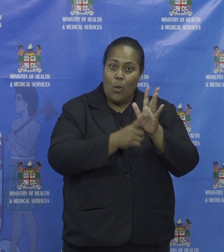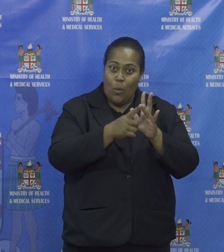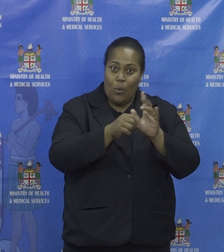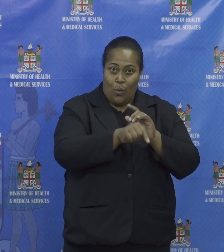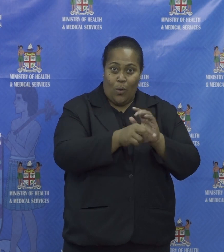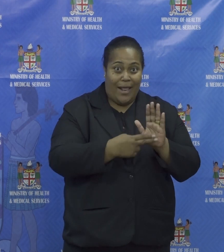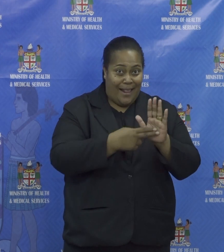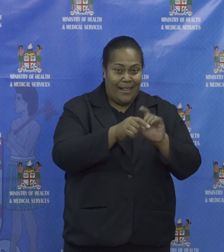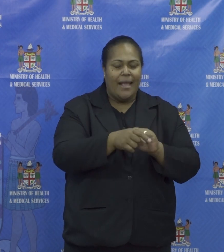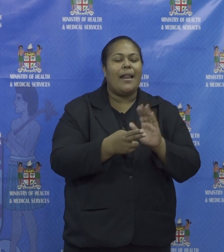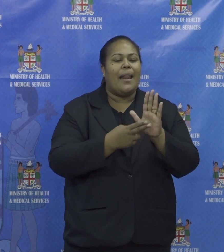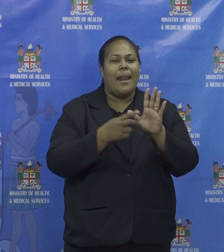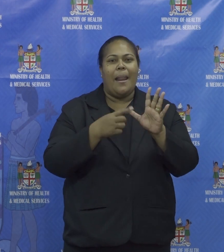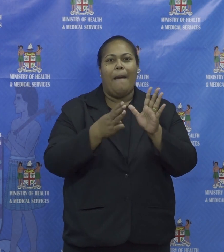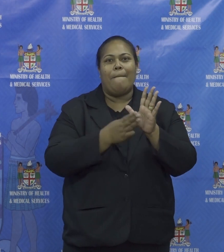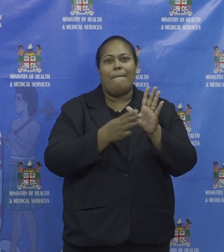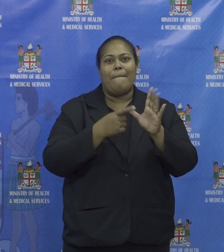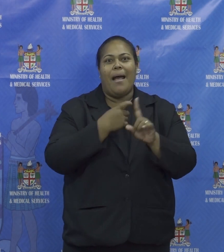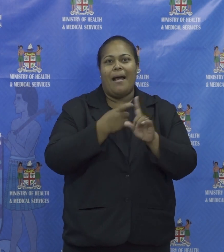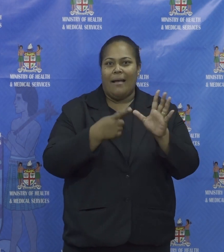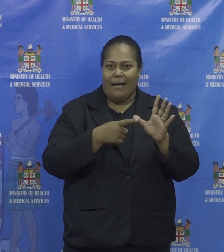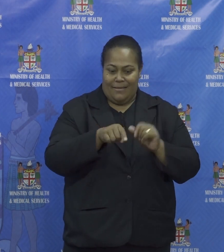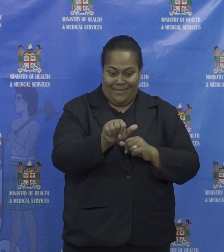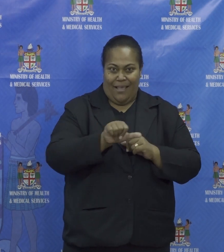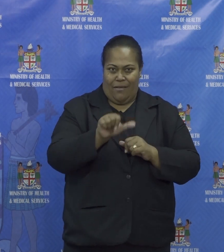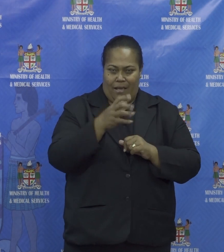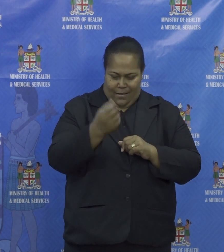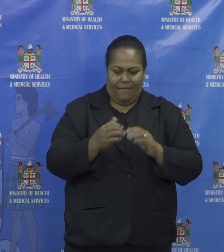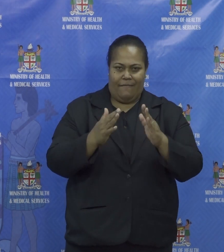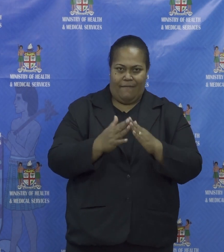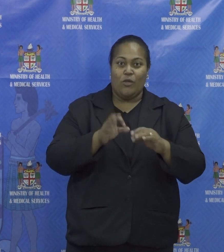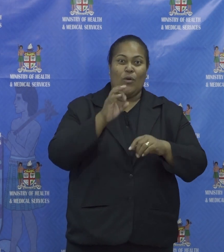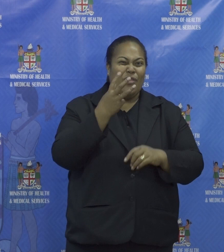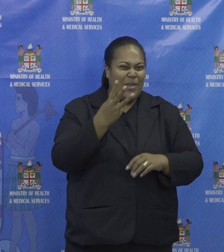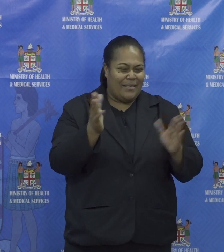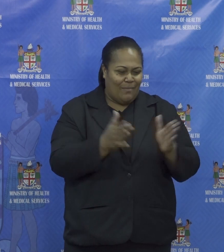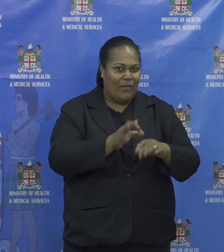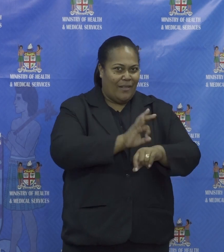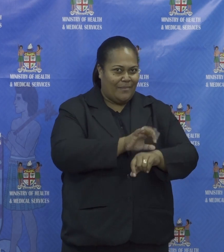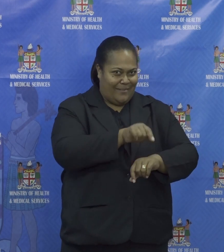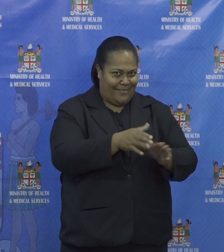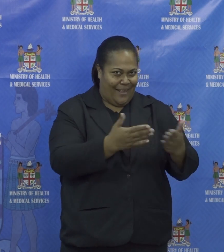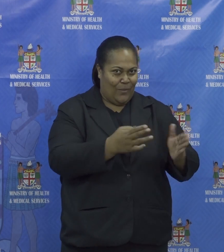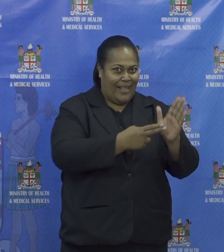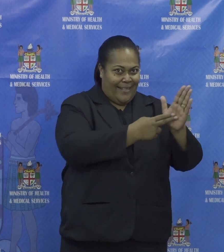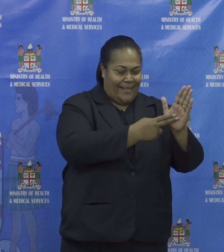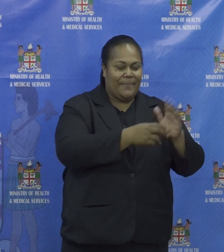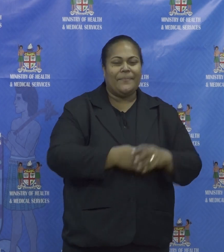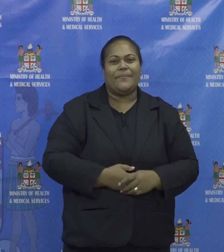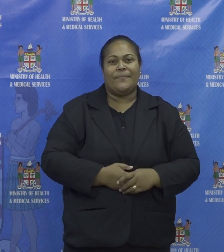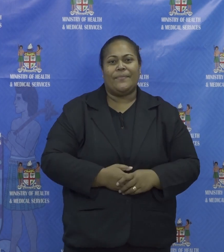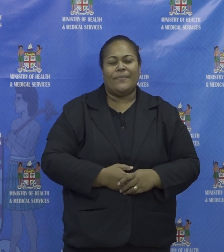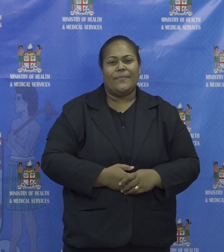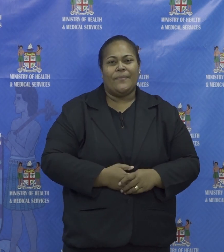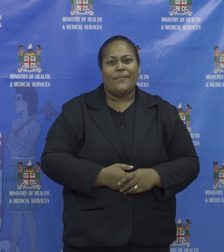Center in the Namaka area. The special outpatient clinic that used to be